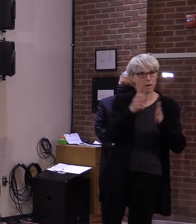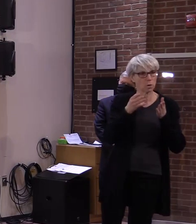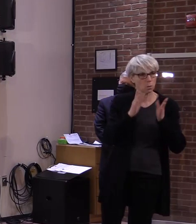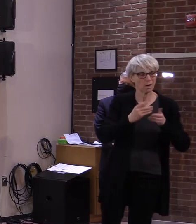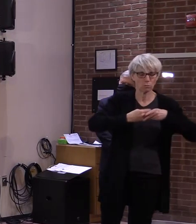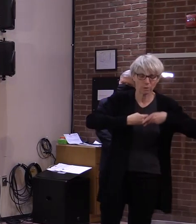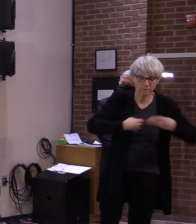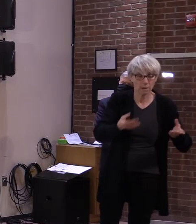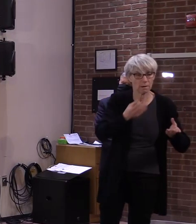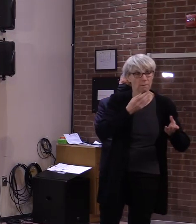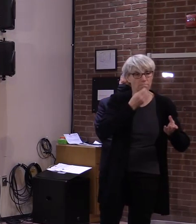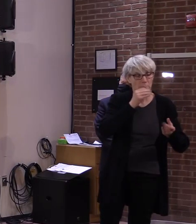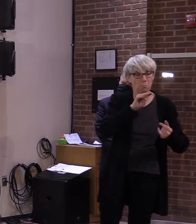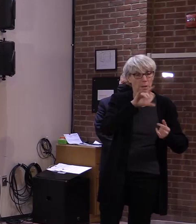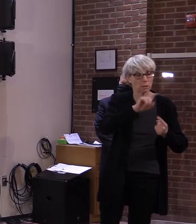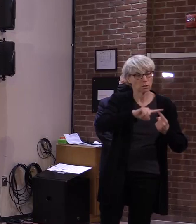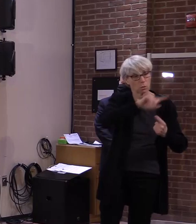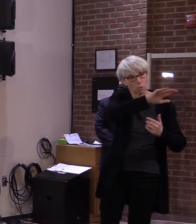this year